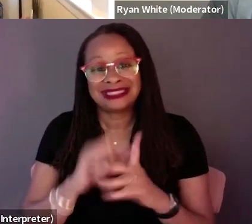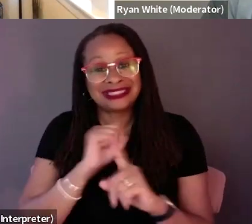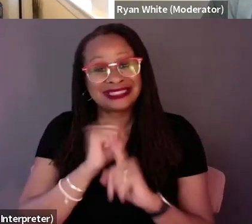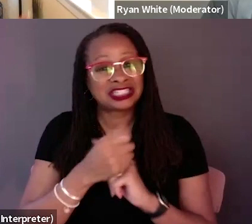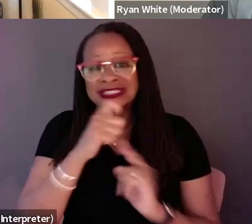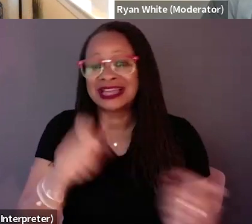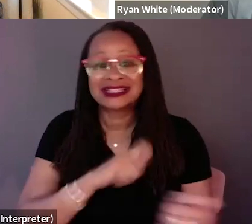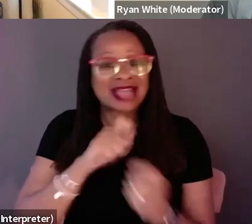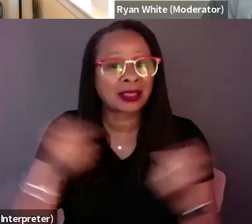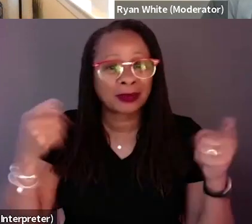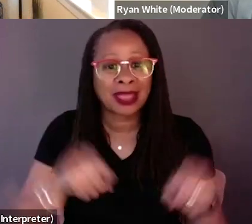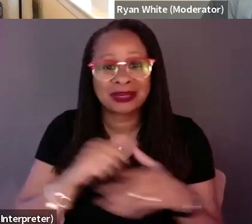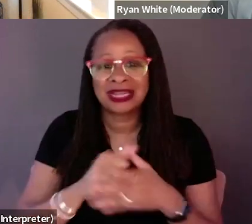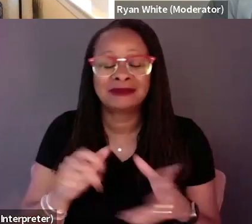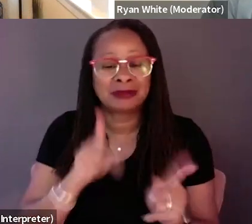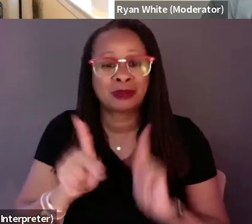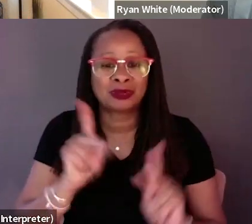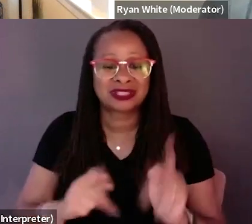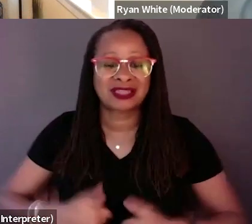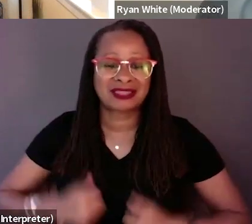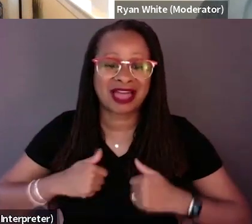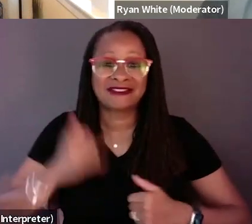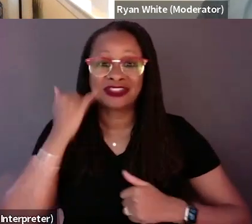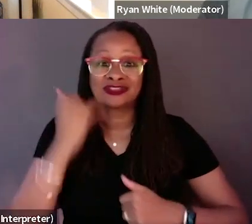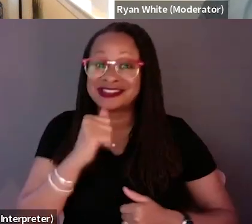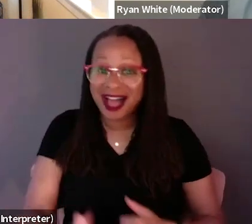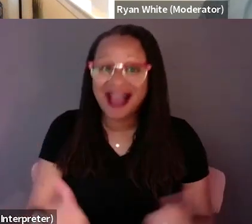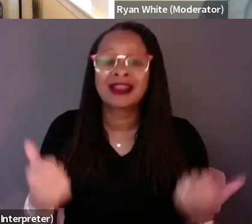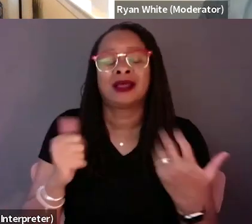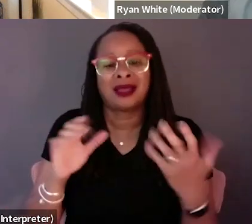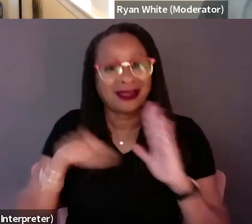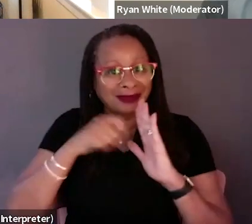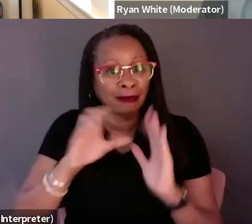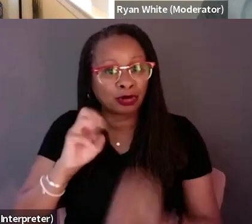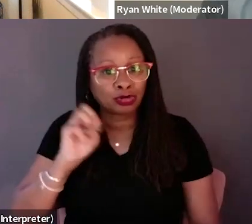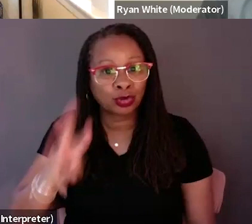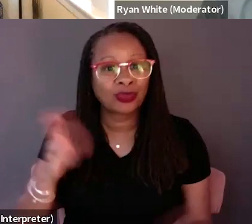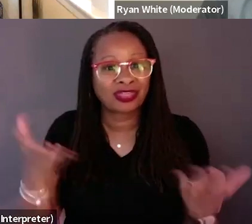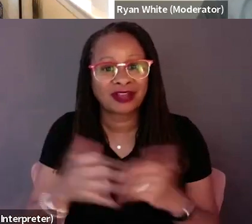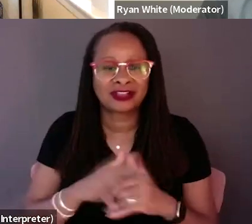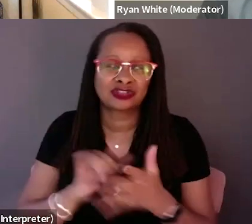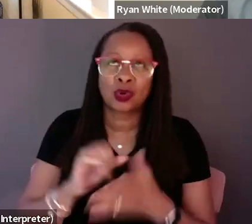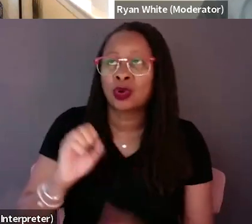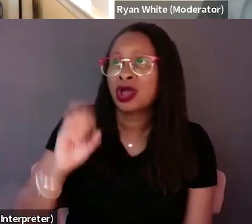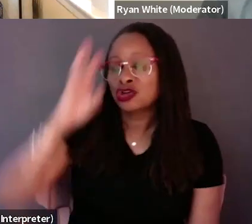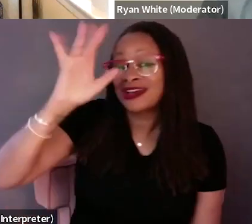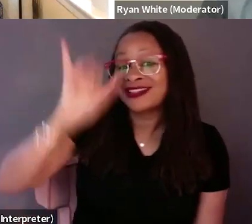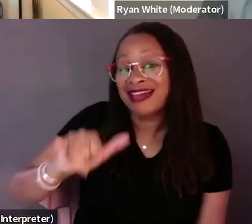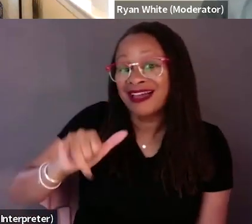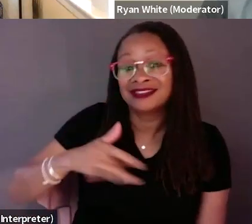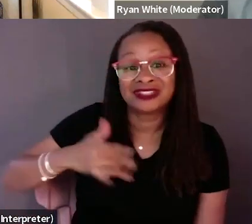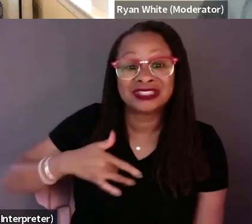isn't exactly what would happen in people's lives if there weren't a camera crew there. So sort of creating that feeling and